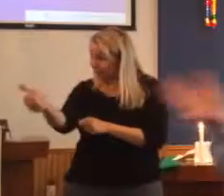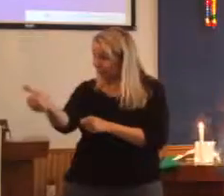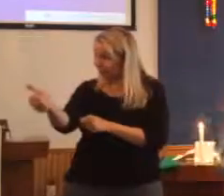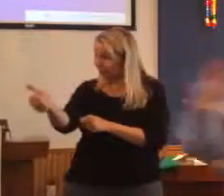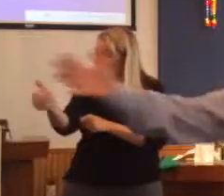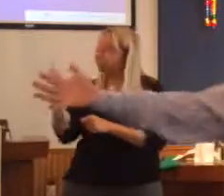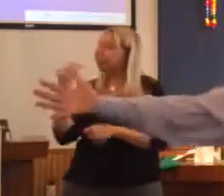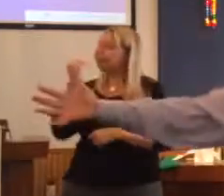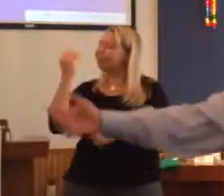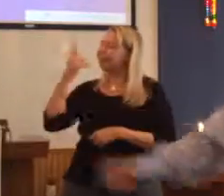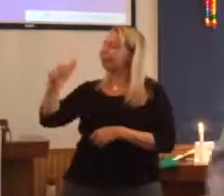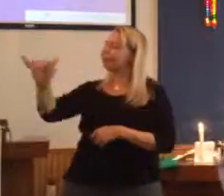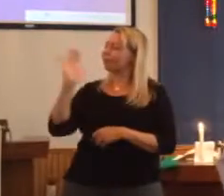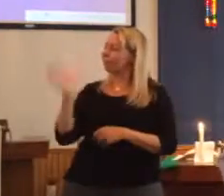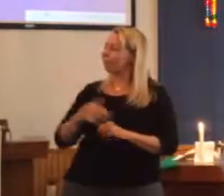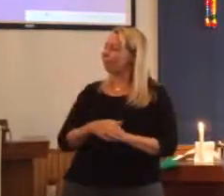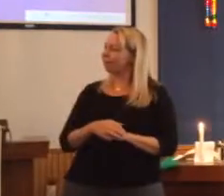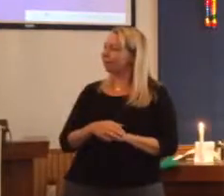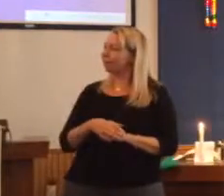In a broader sense,